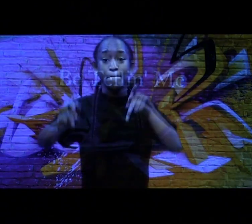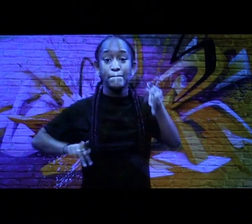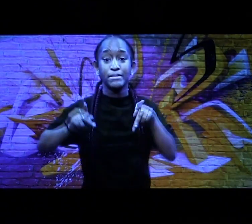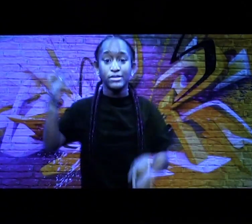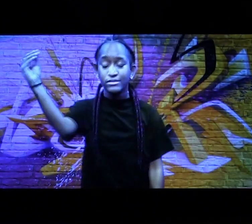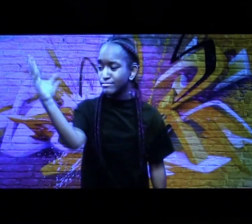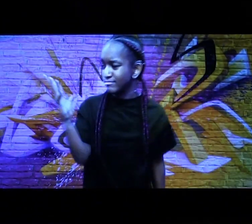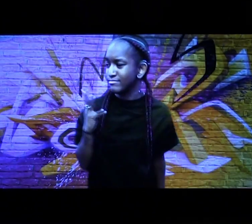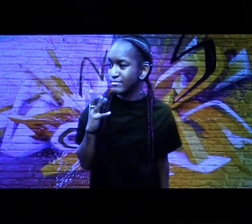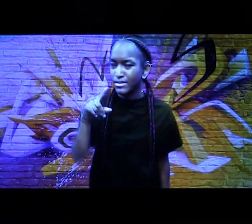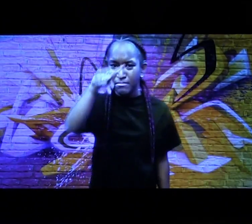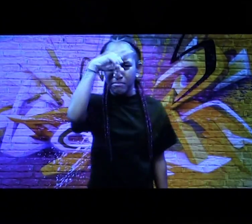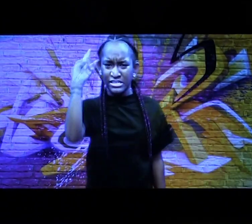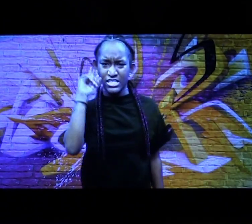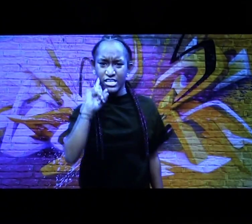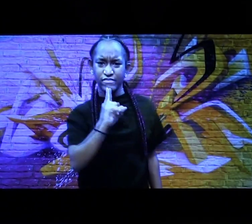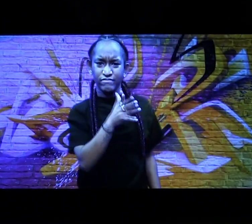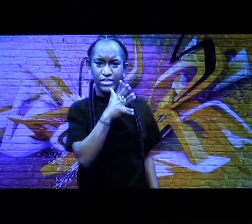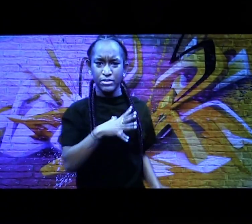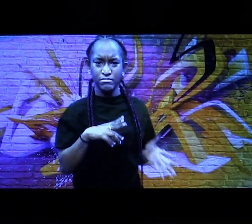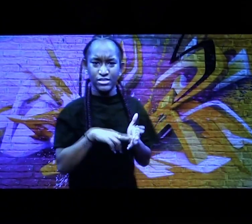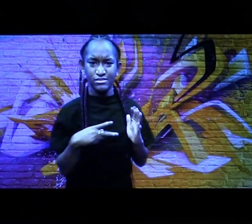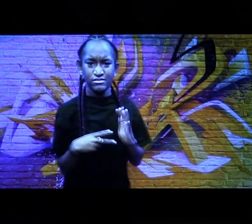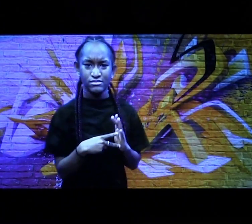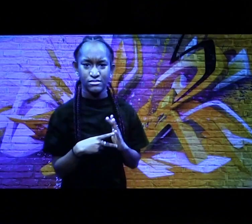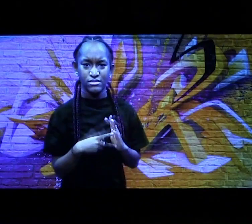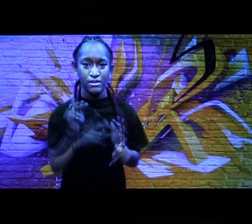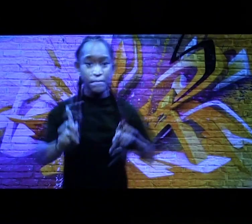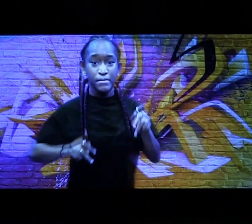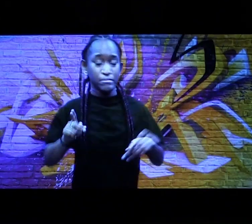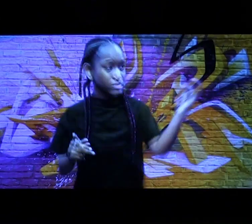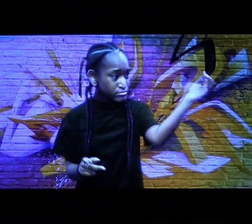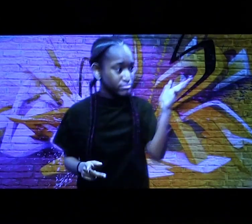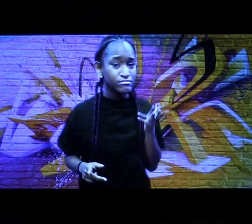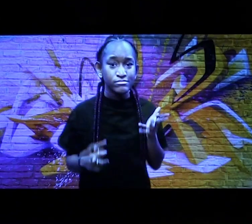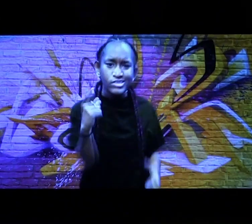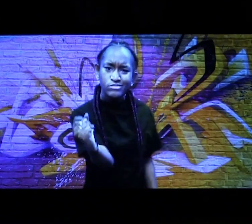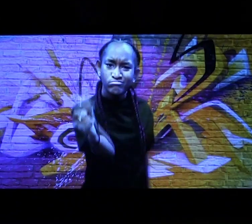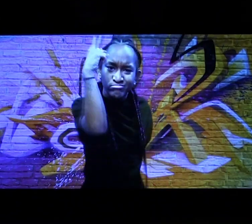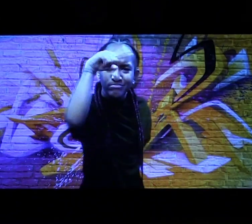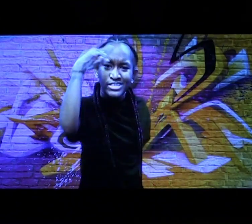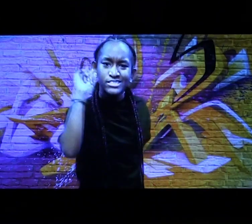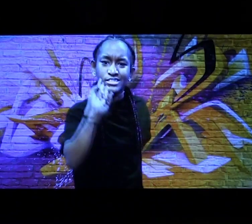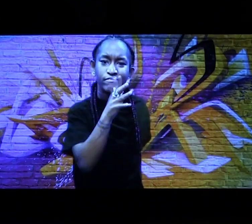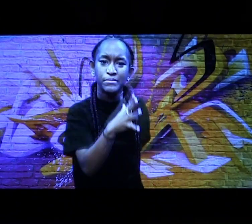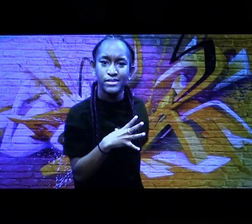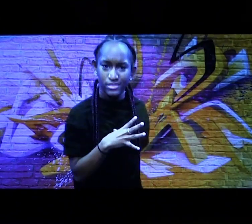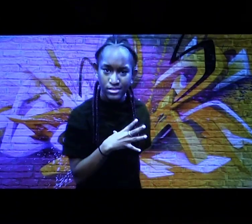People tell me what they think a black deaf female is. People tell me what they think they know what a black